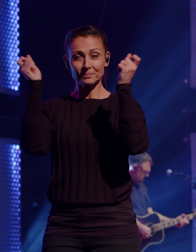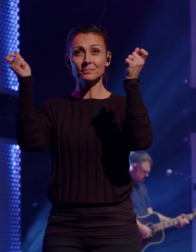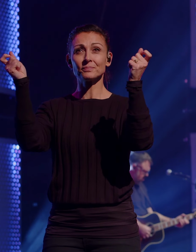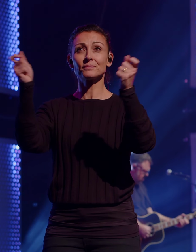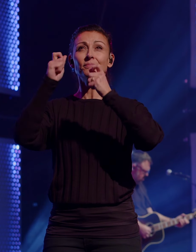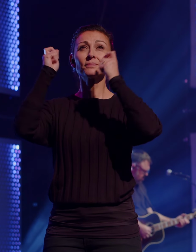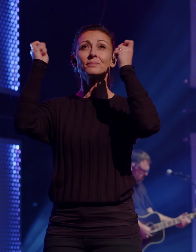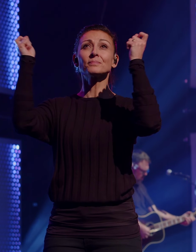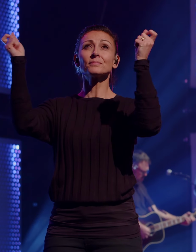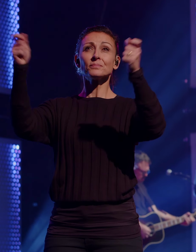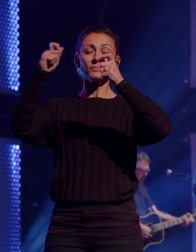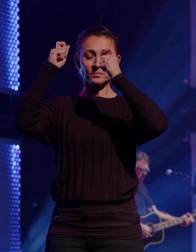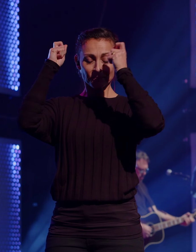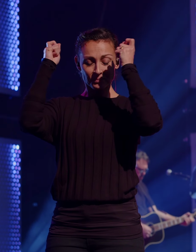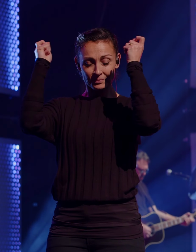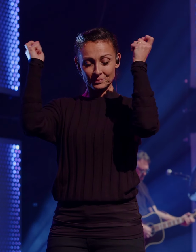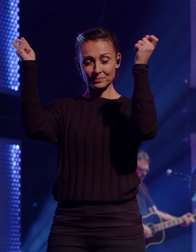hallelujah,